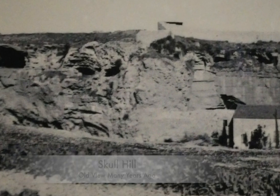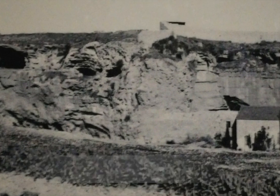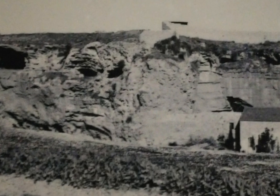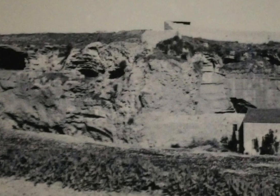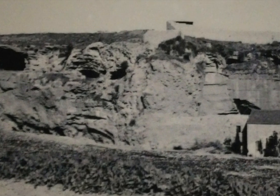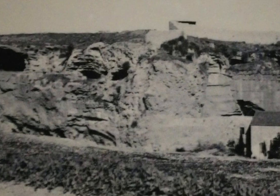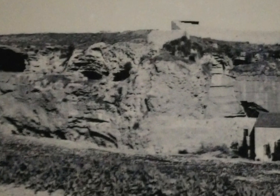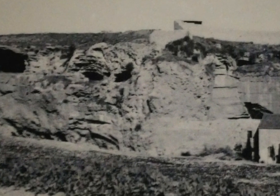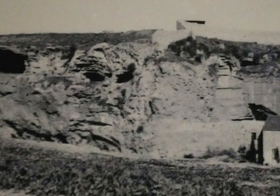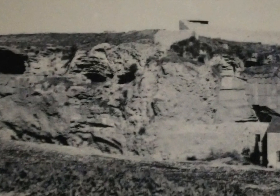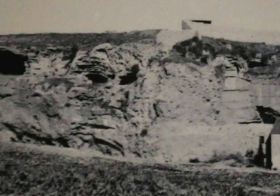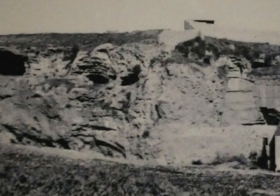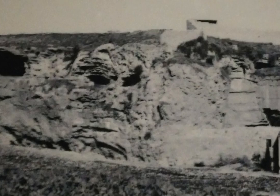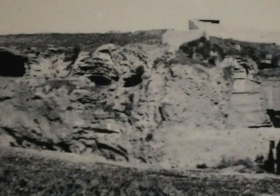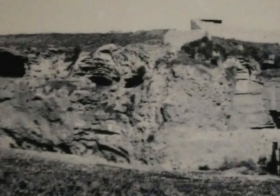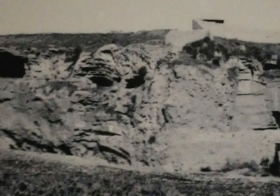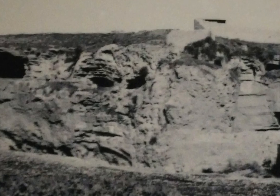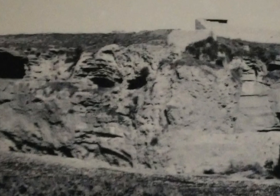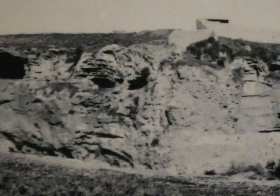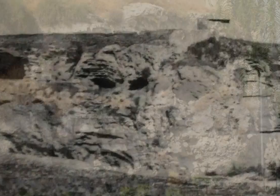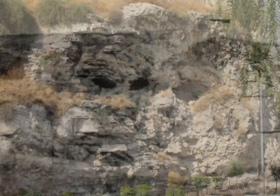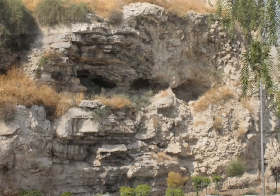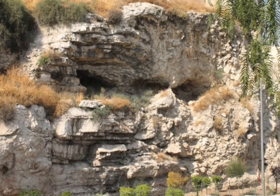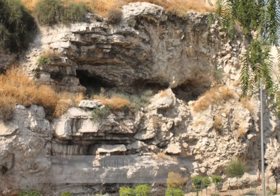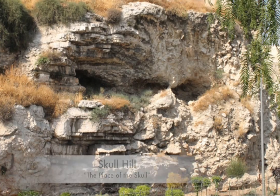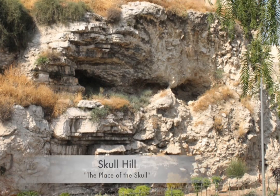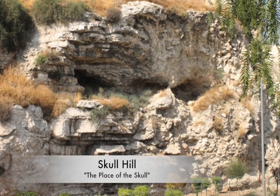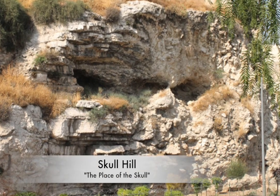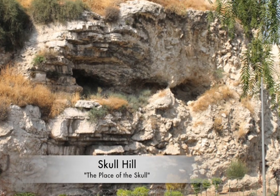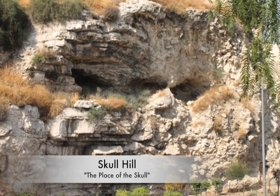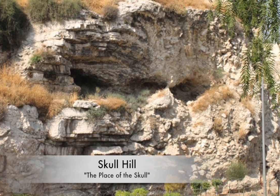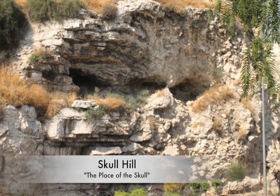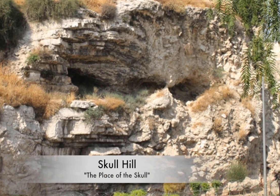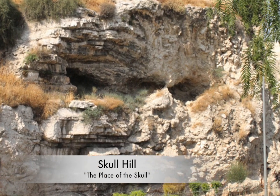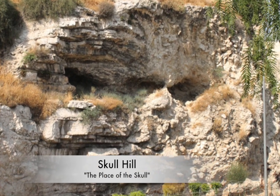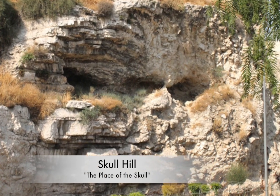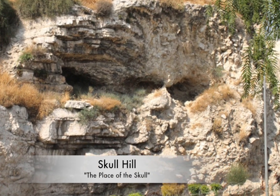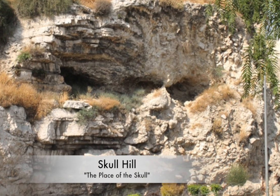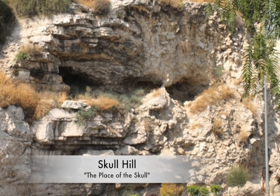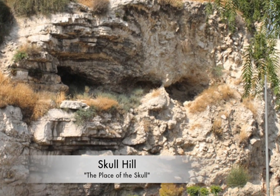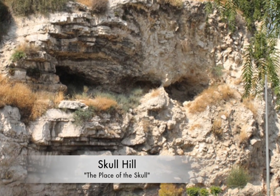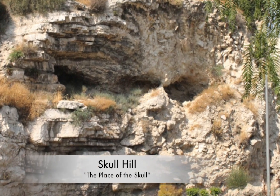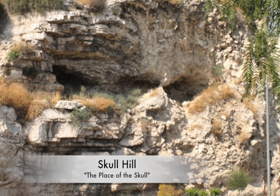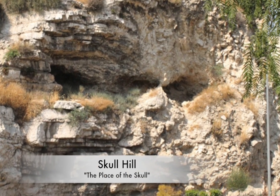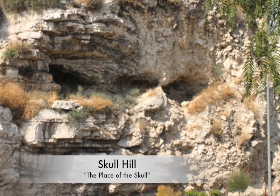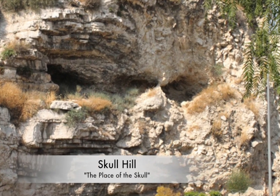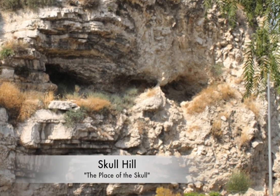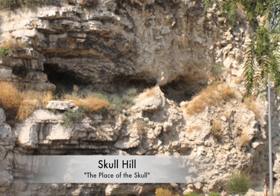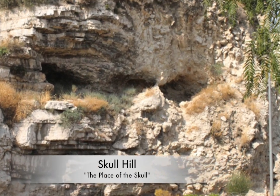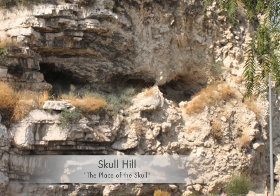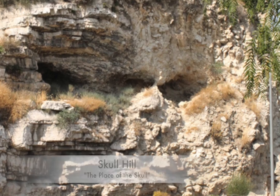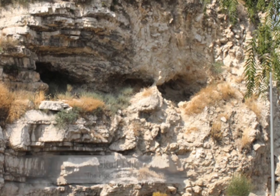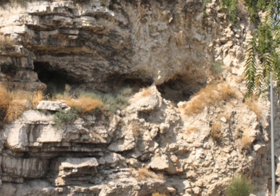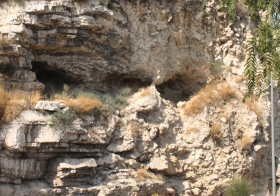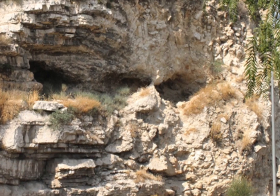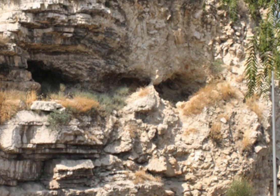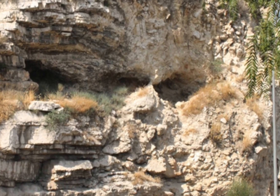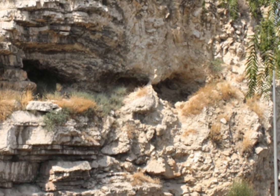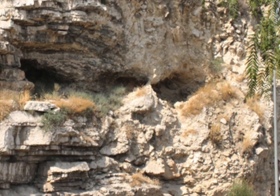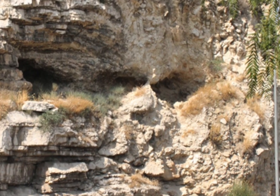clearly. Skull Hill, as they call it, place of the skull. There, again, an older picture of